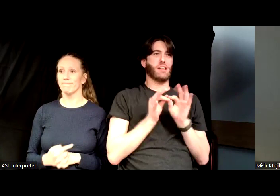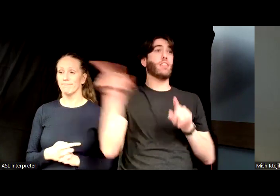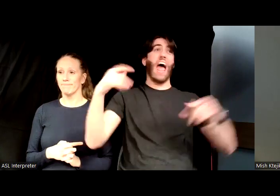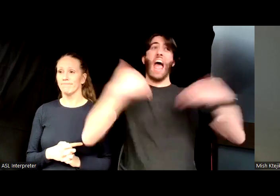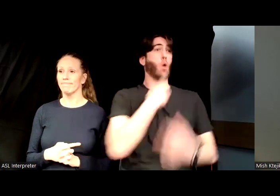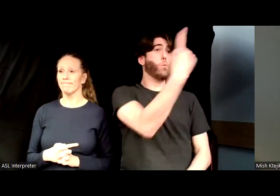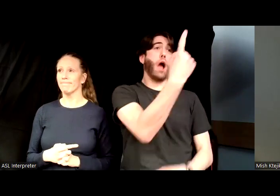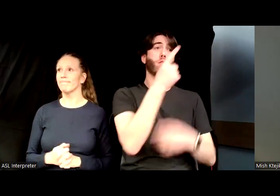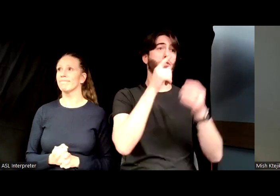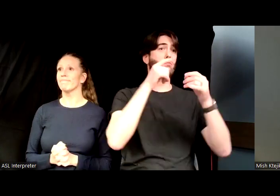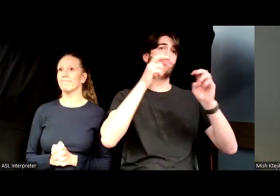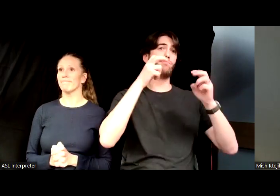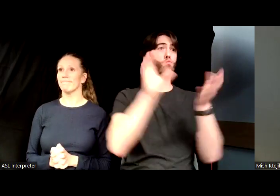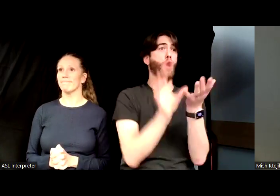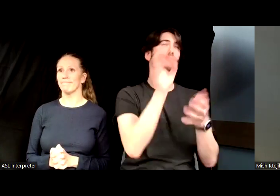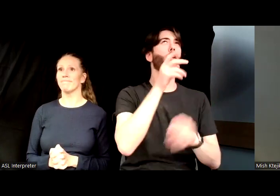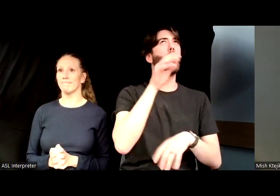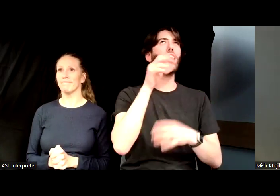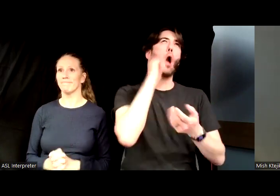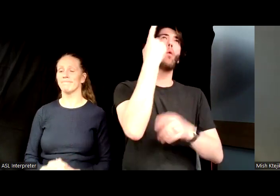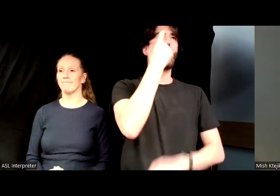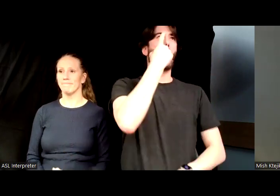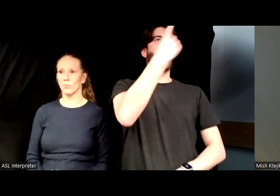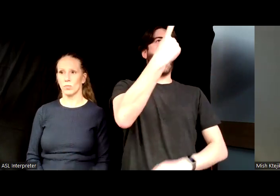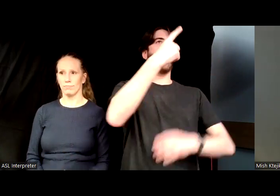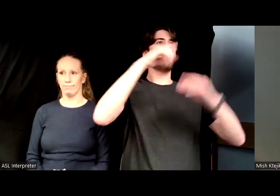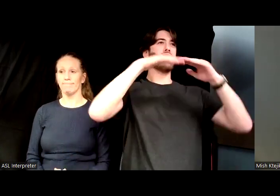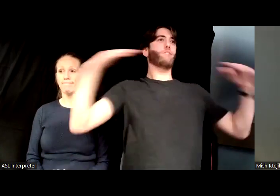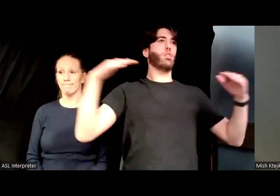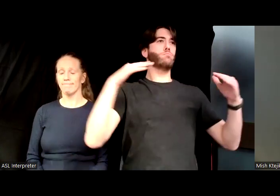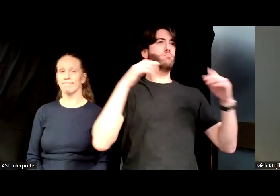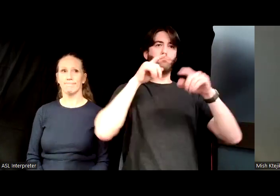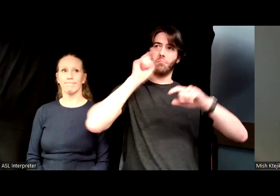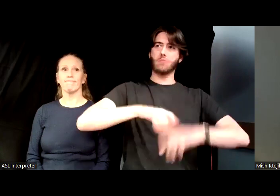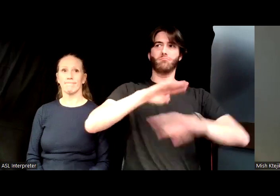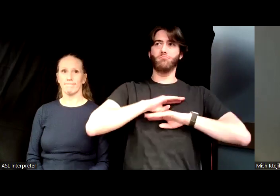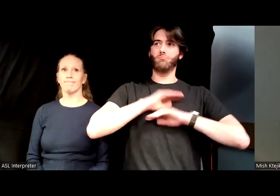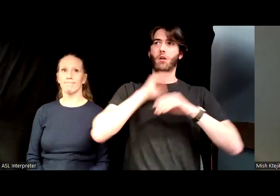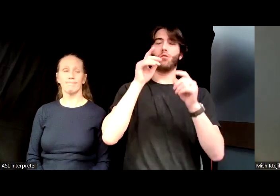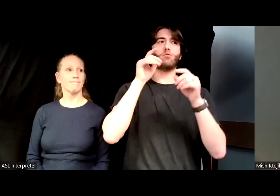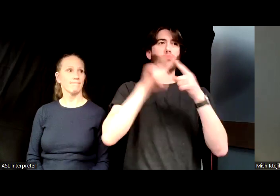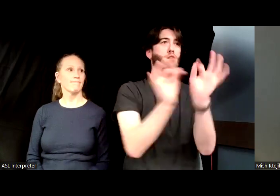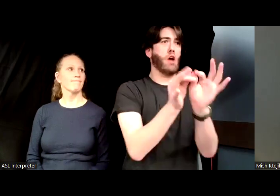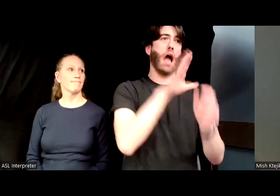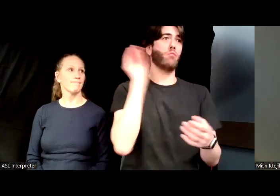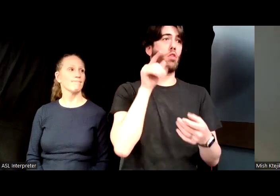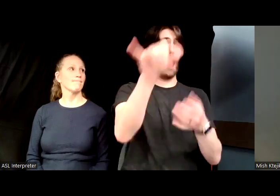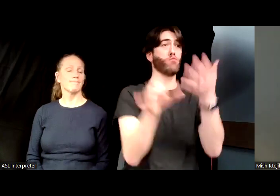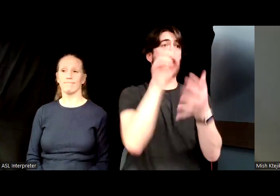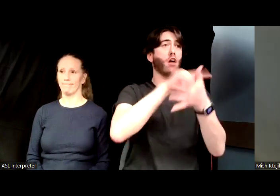for ASL interpreters, it looks like we only have 1 level